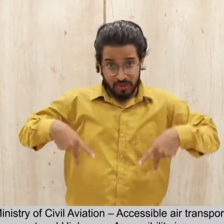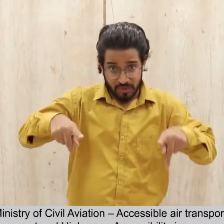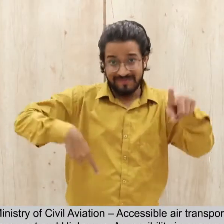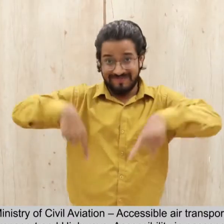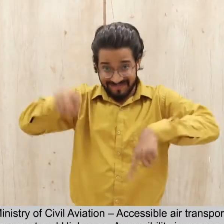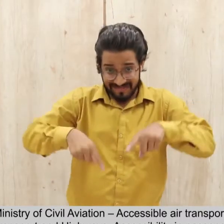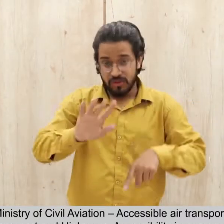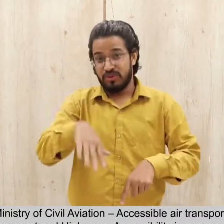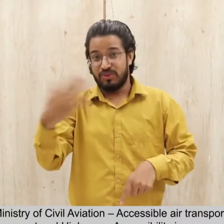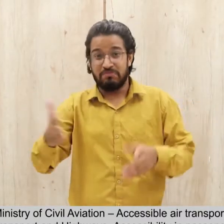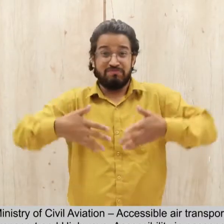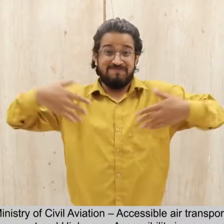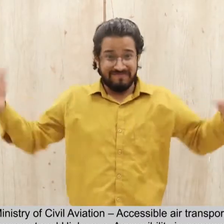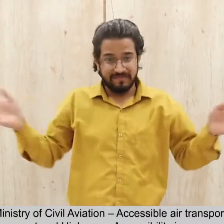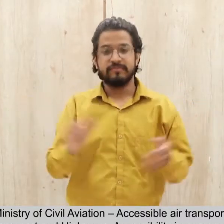Ministry of Road Transport and Highways.